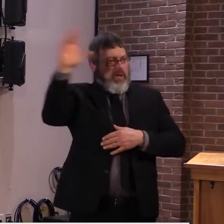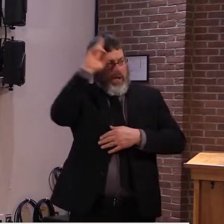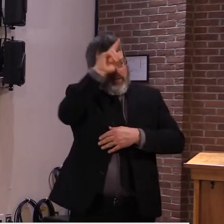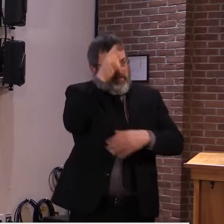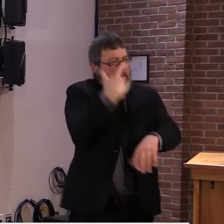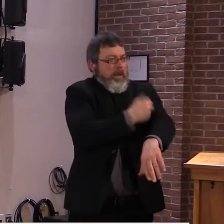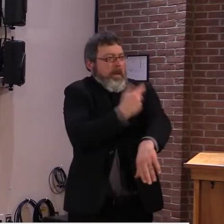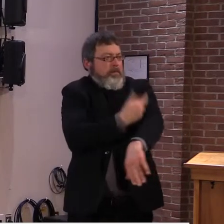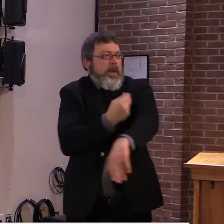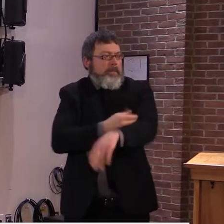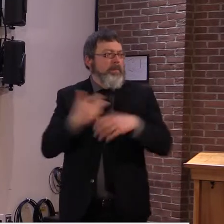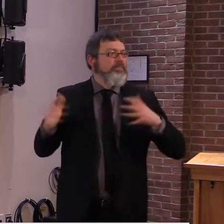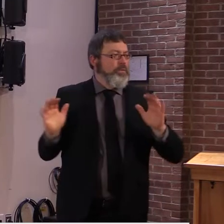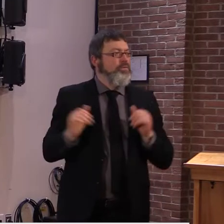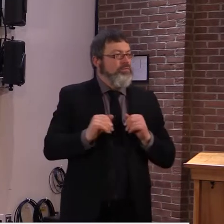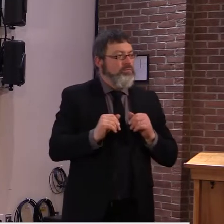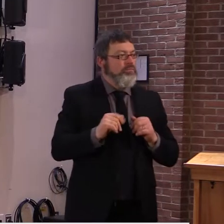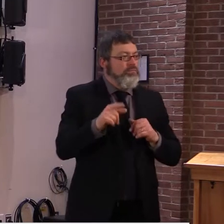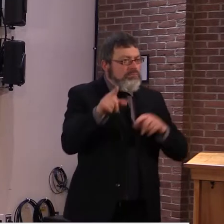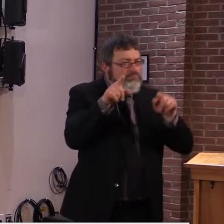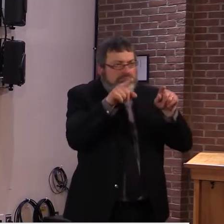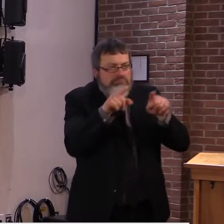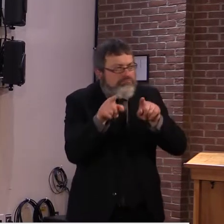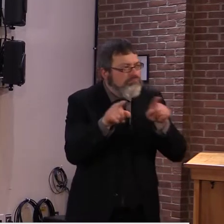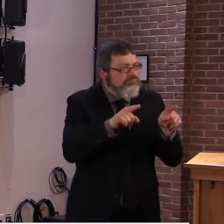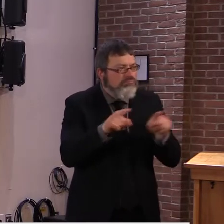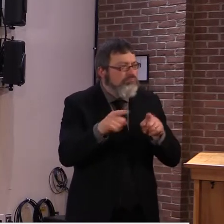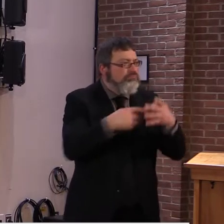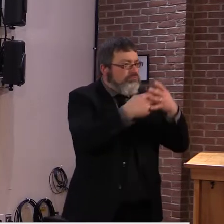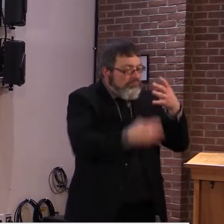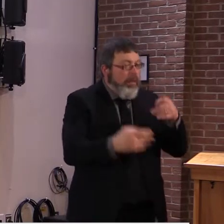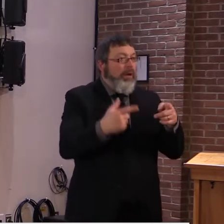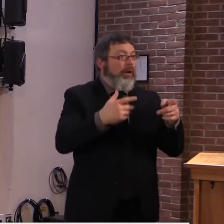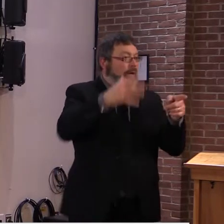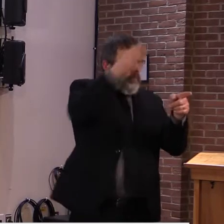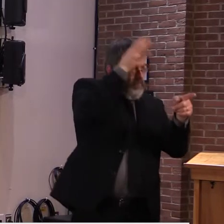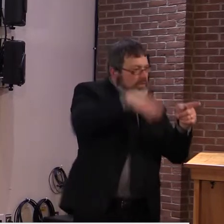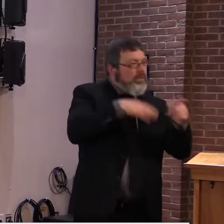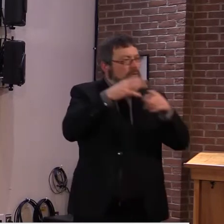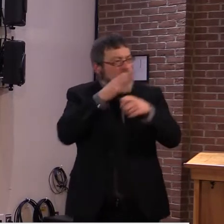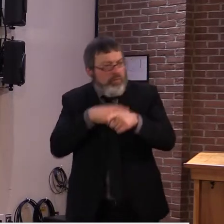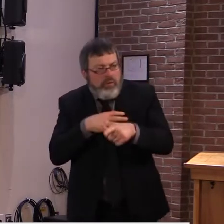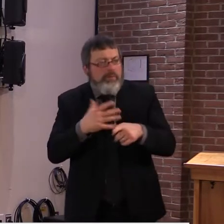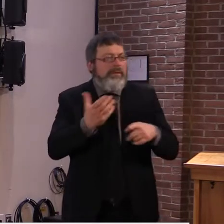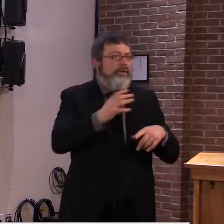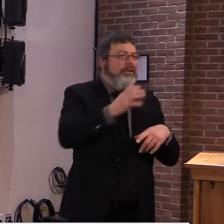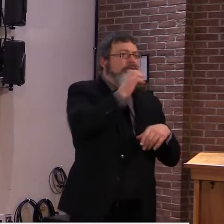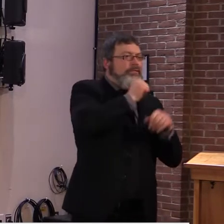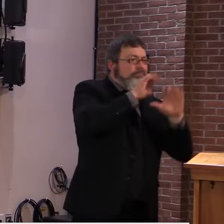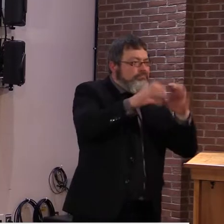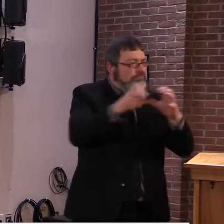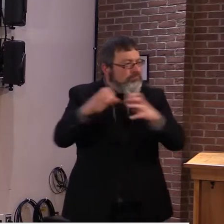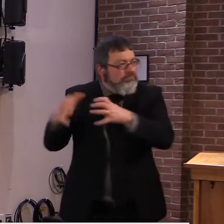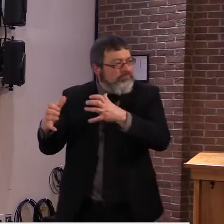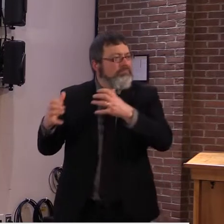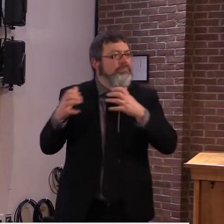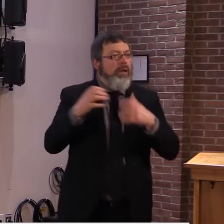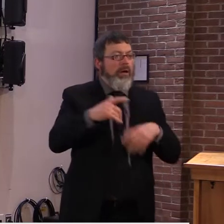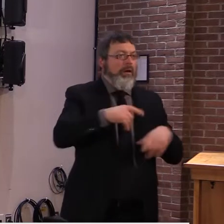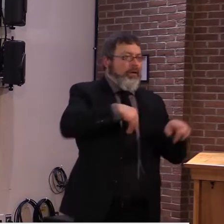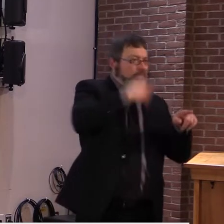race, and county. And the dashboard will continue to undergo enhancements as more information becomes